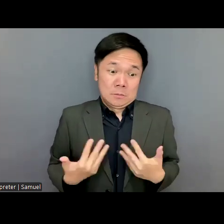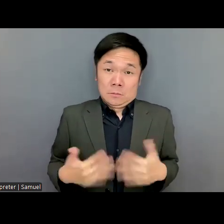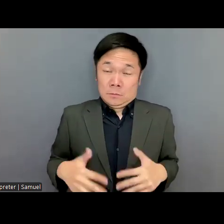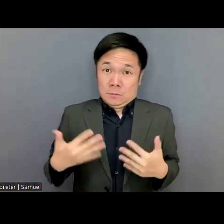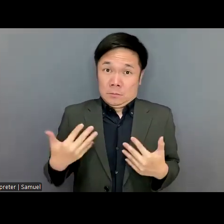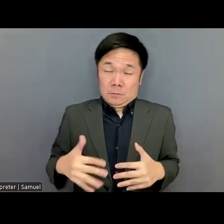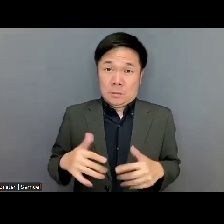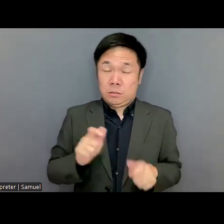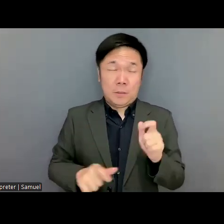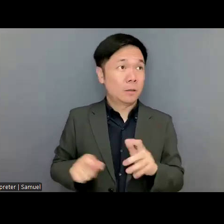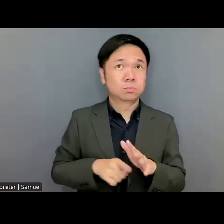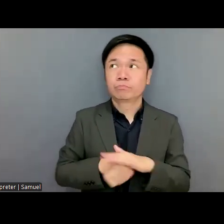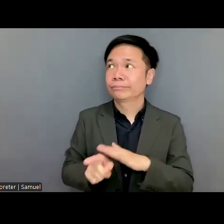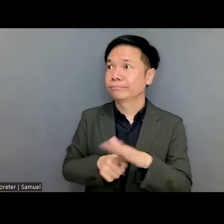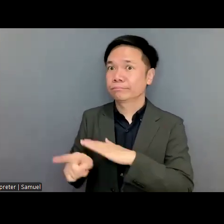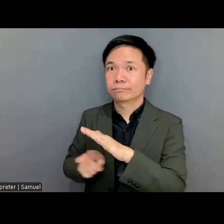displacement of